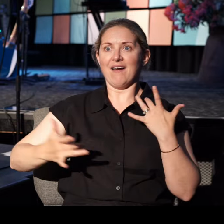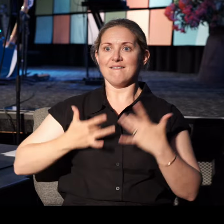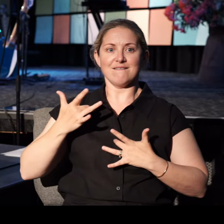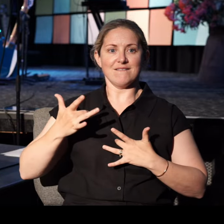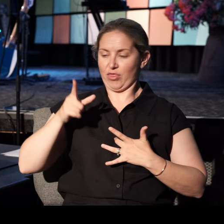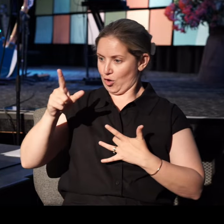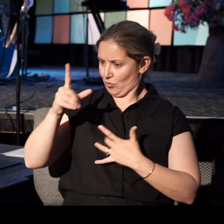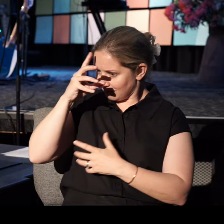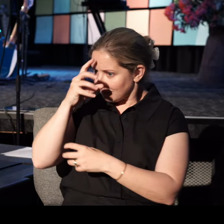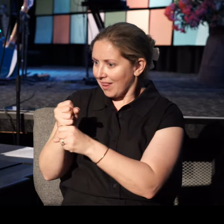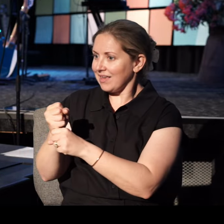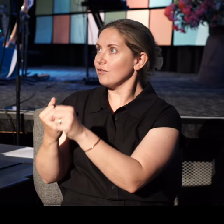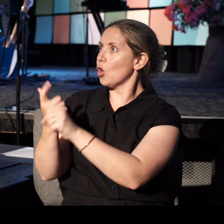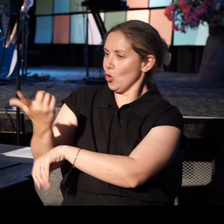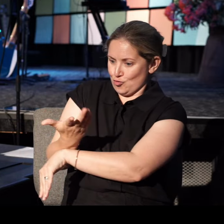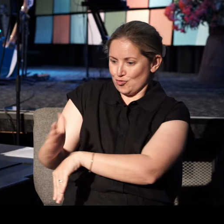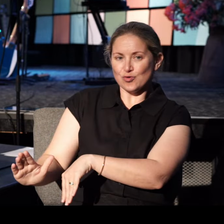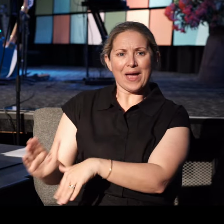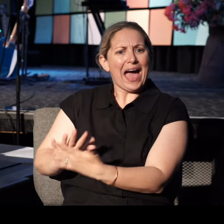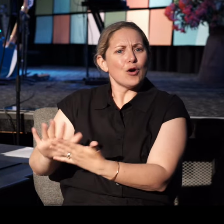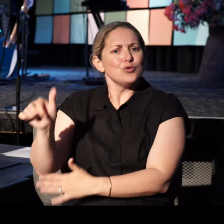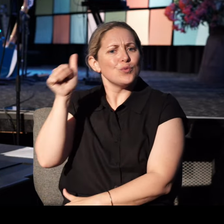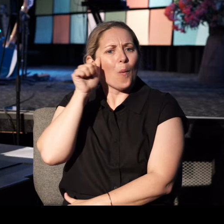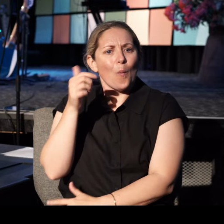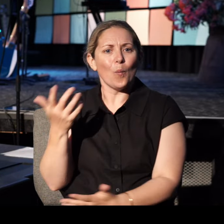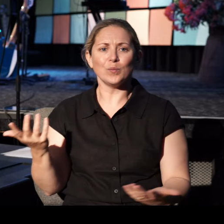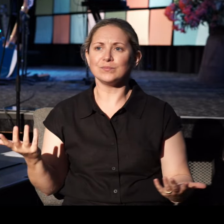of God, given a new nature?